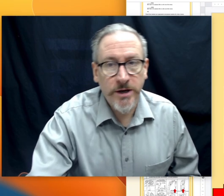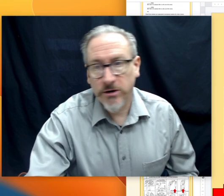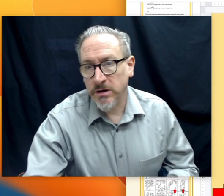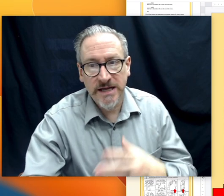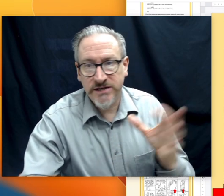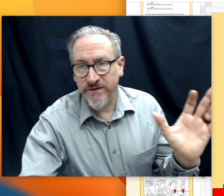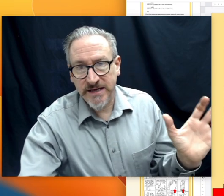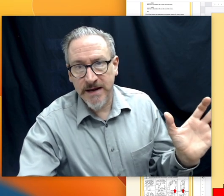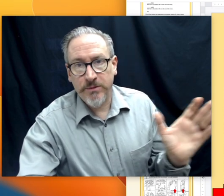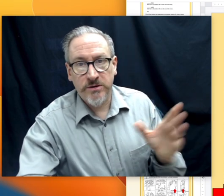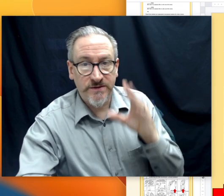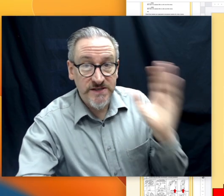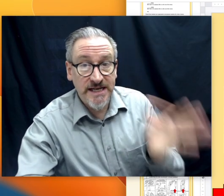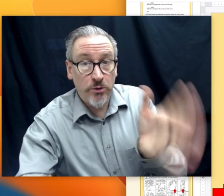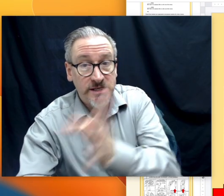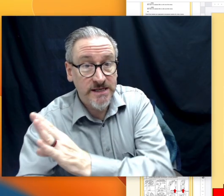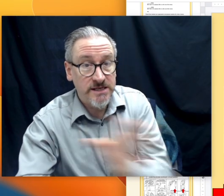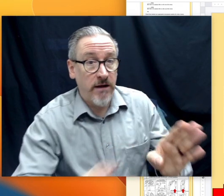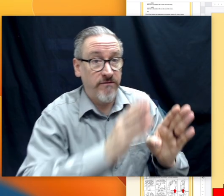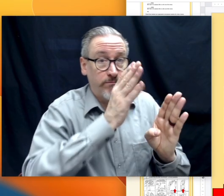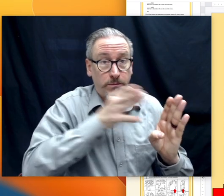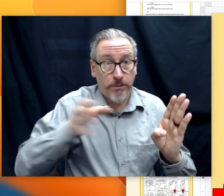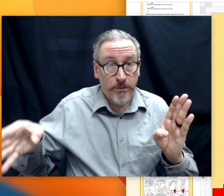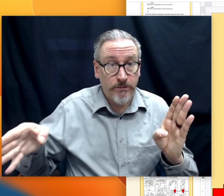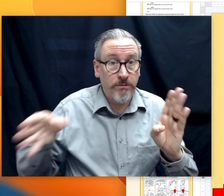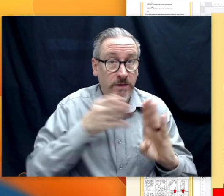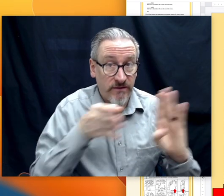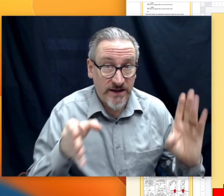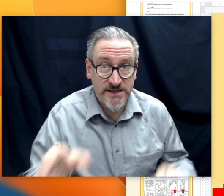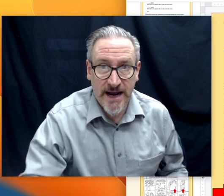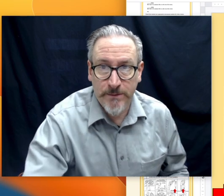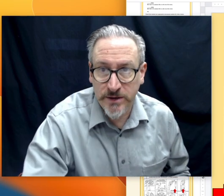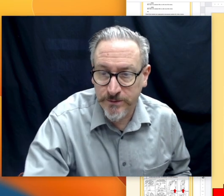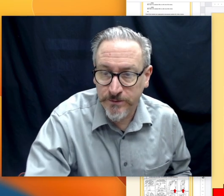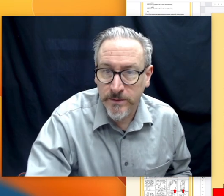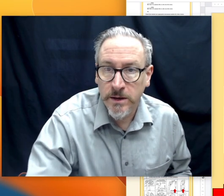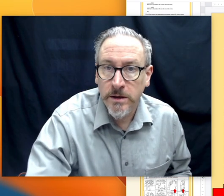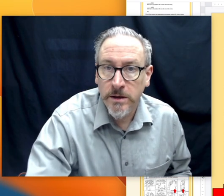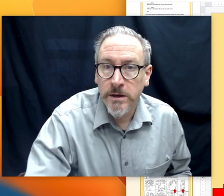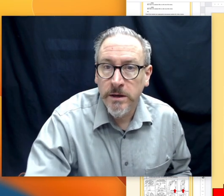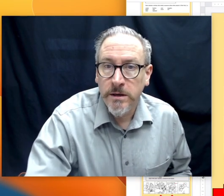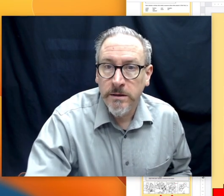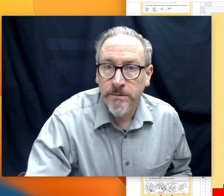So here are lots of examples of sequences of events that happened.